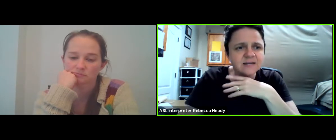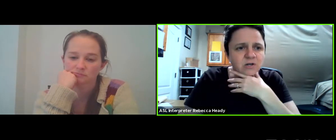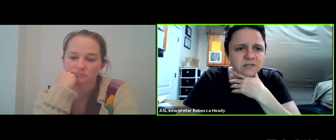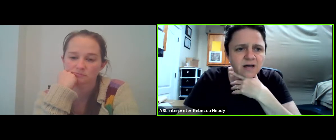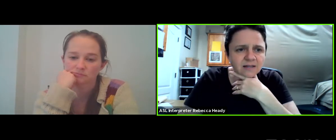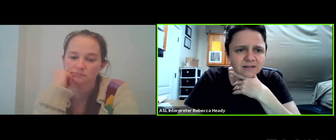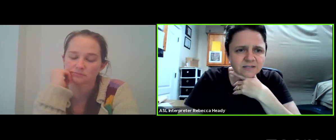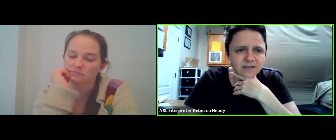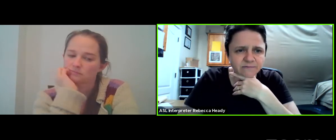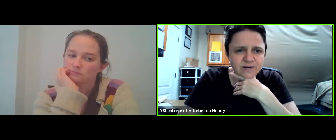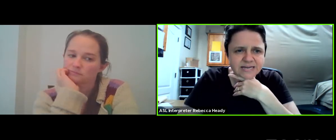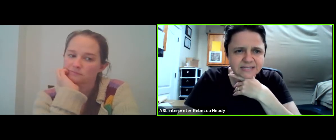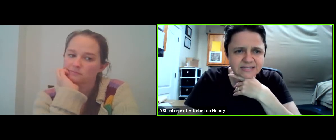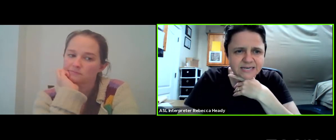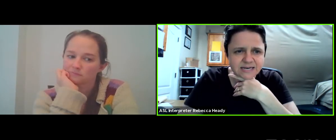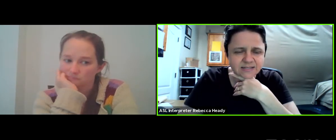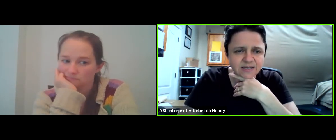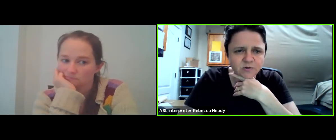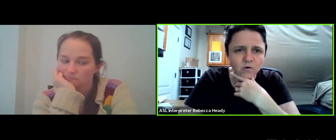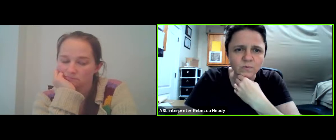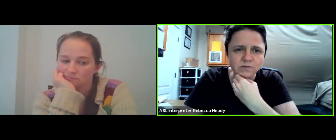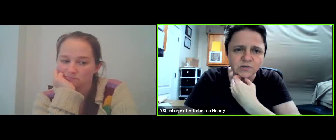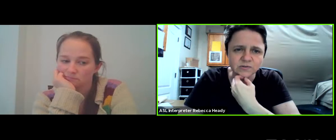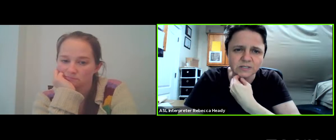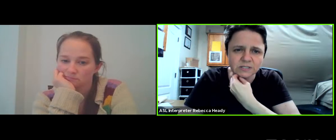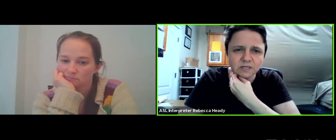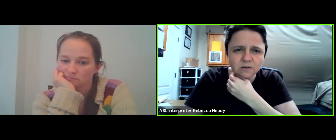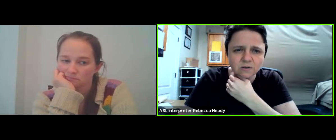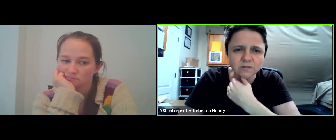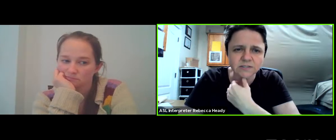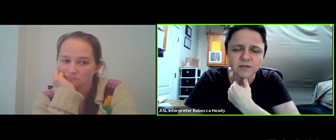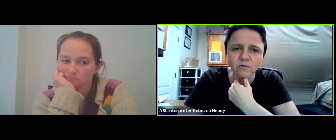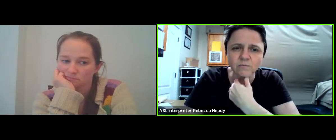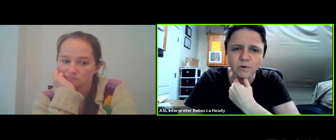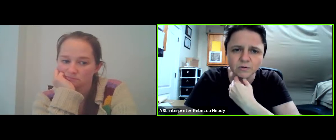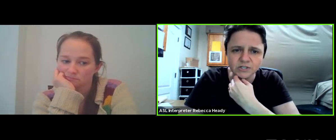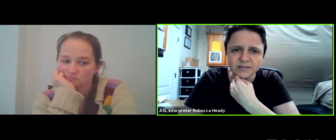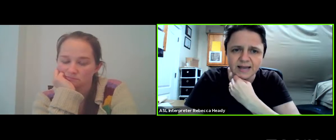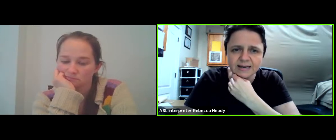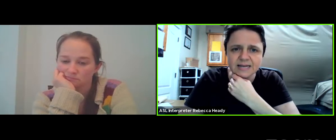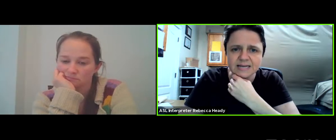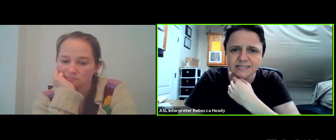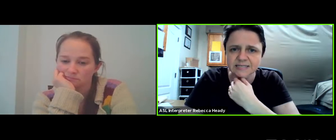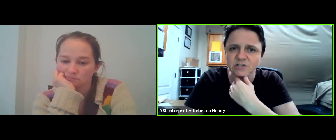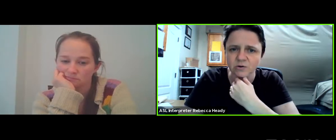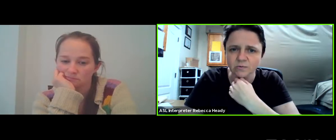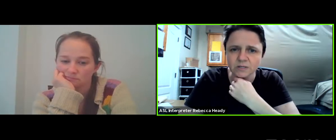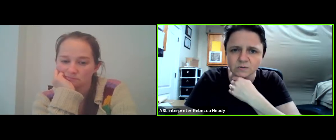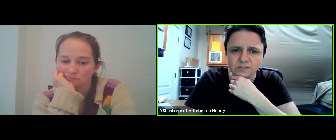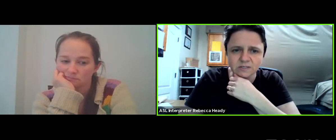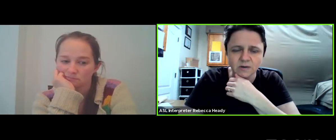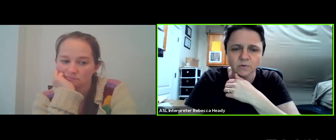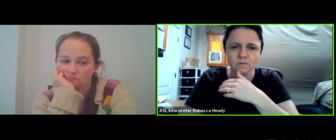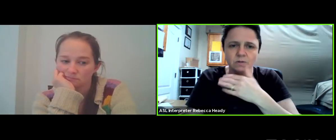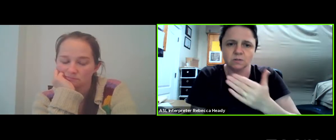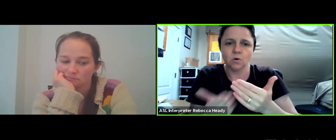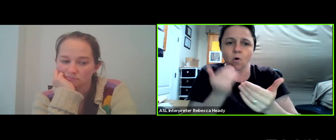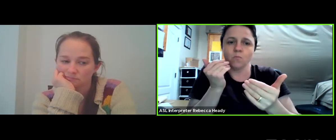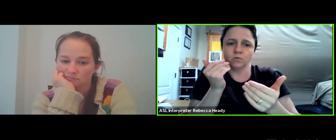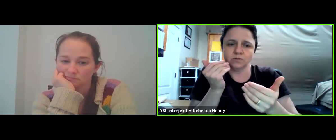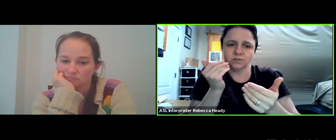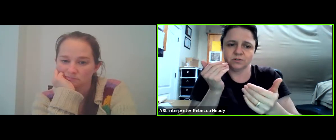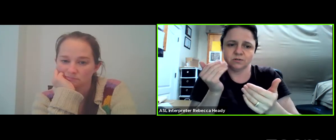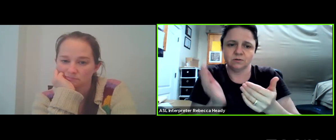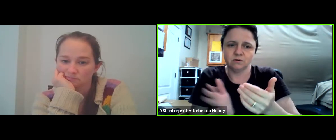says the sign looks a lot like the sign for easy, except almost uses a single motion, and easy generally uses a double.